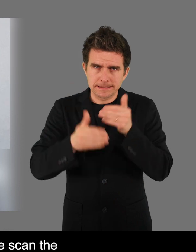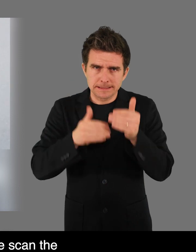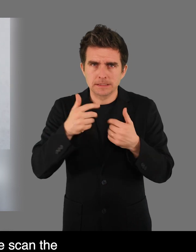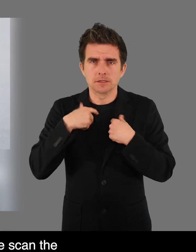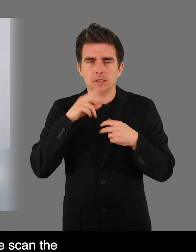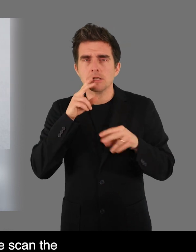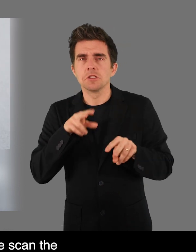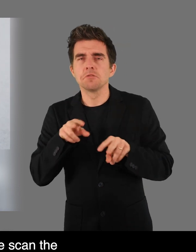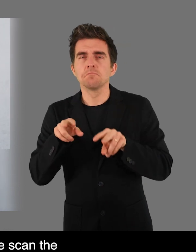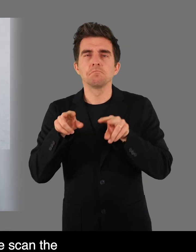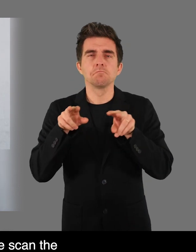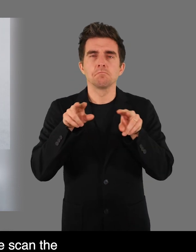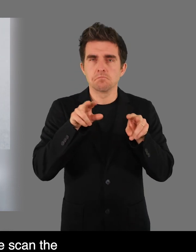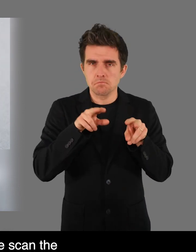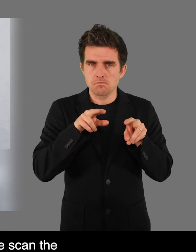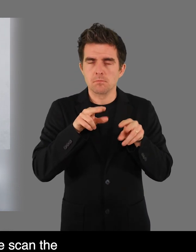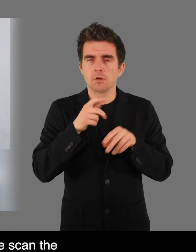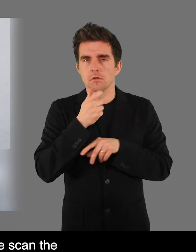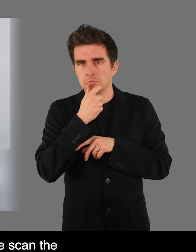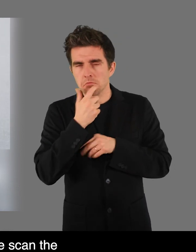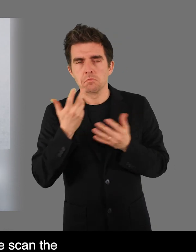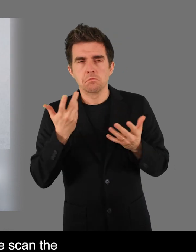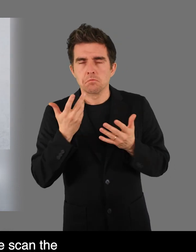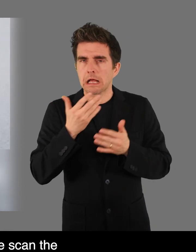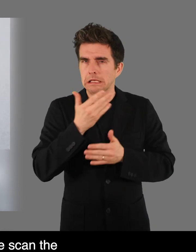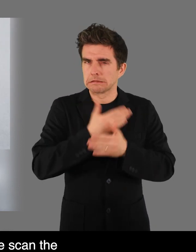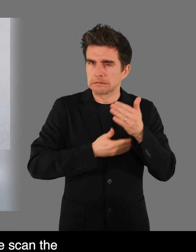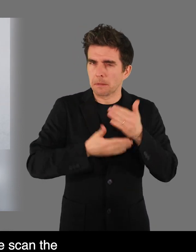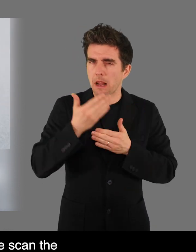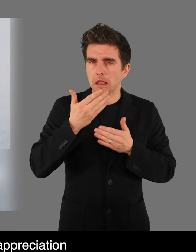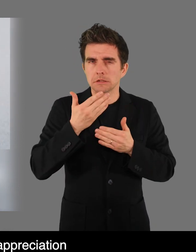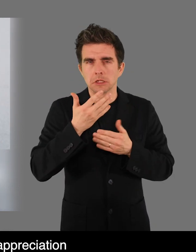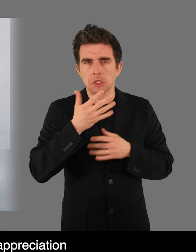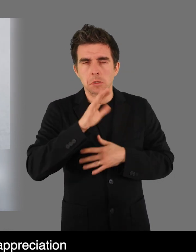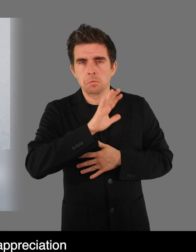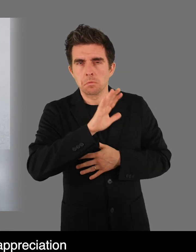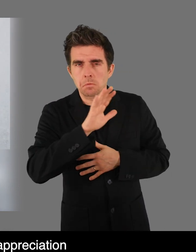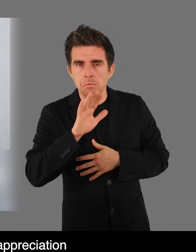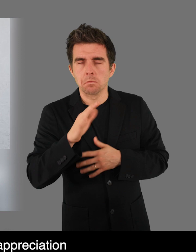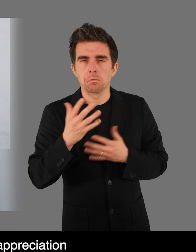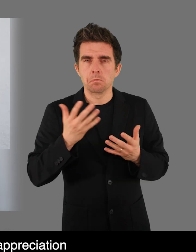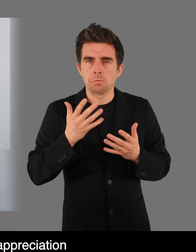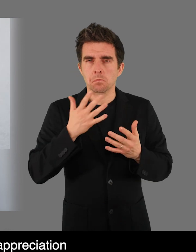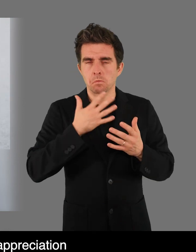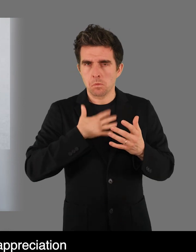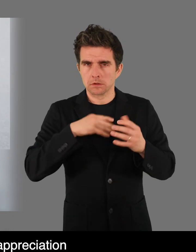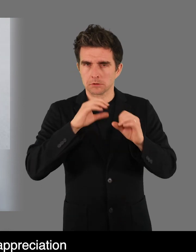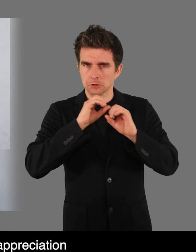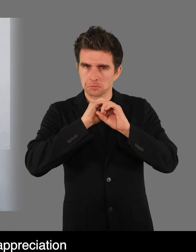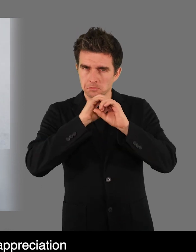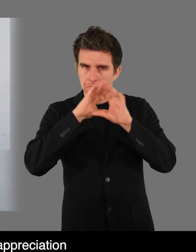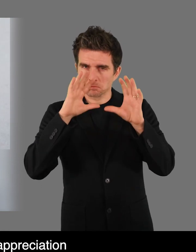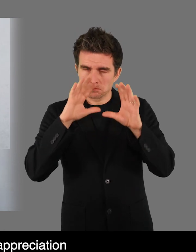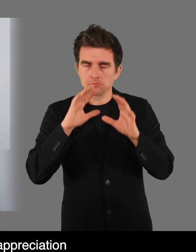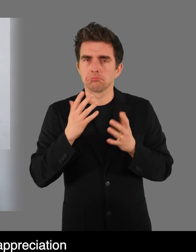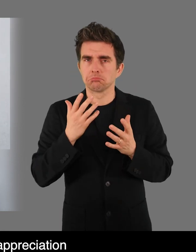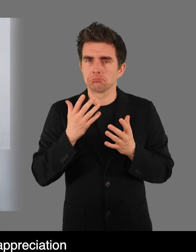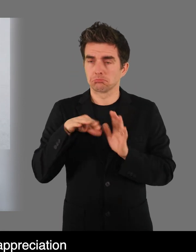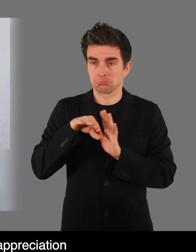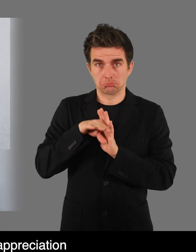scan the environment, scan the disability landscape to have an understanding or appreciation